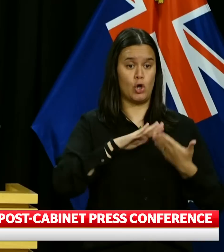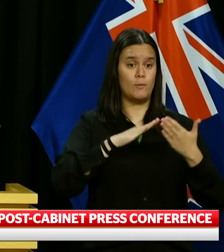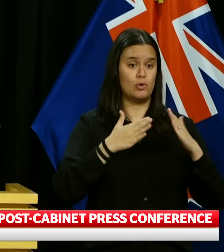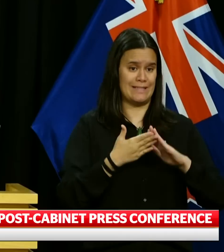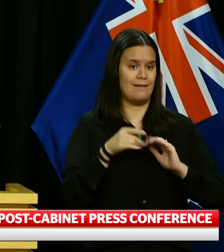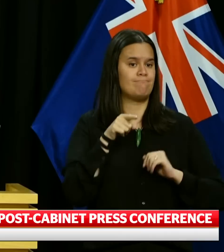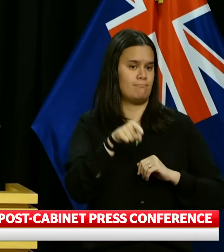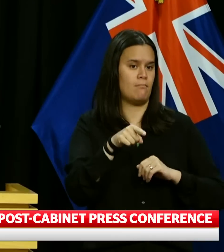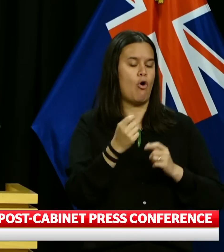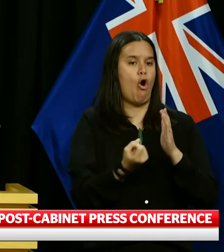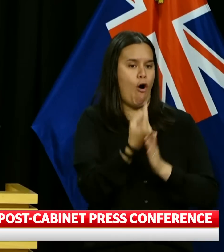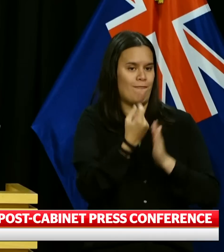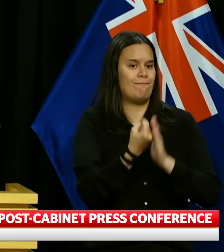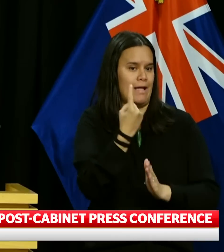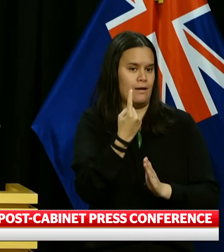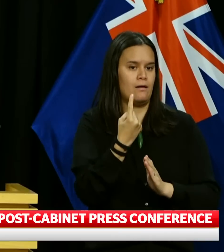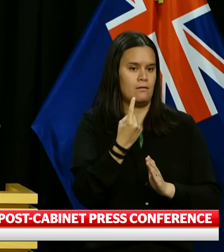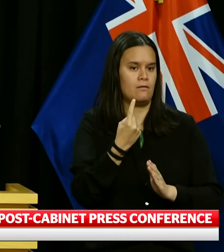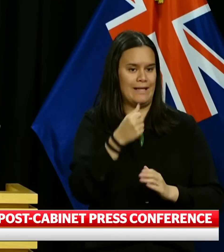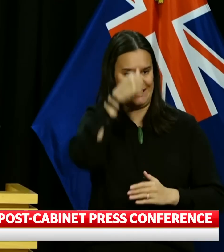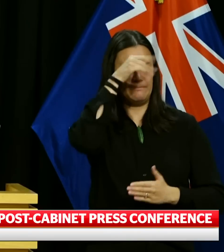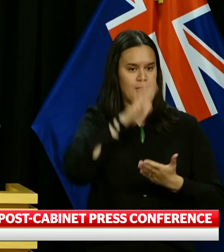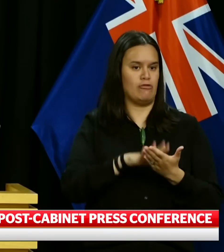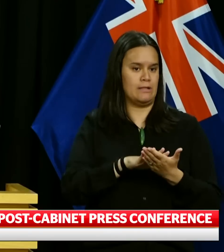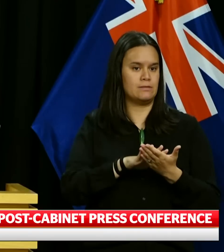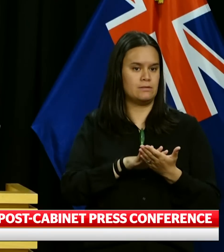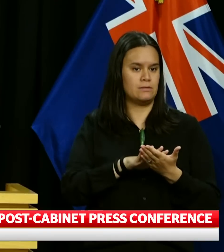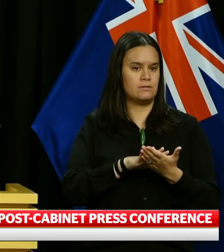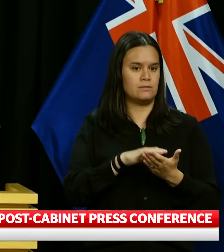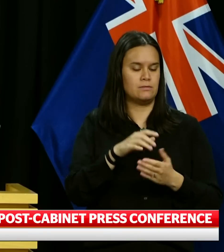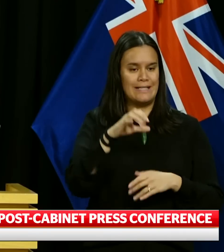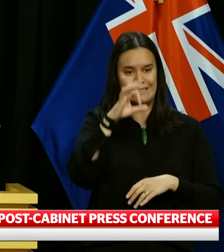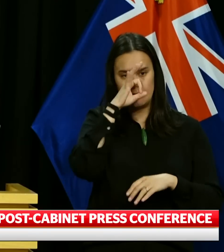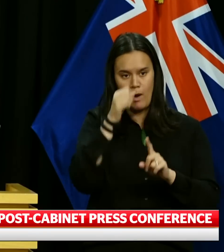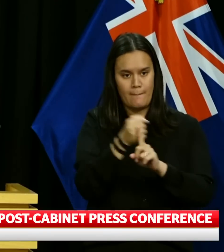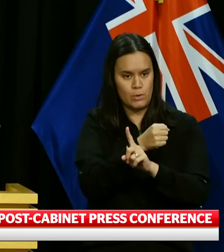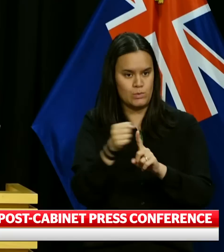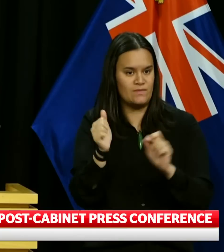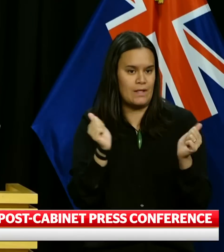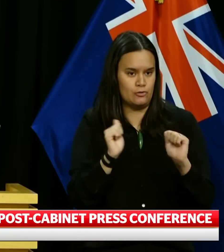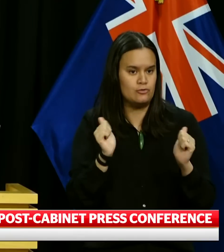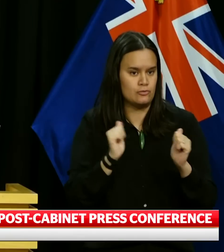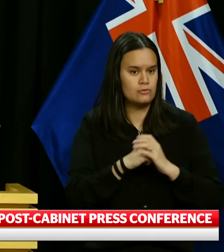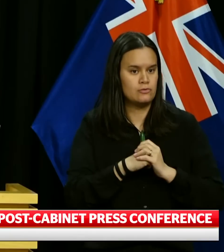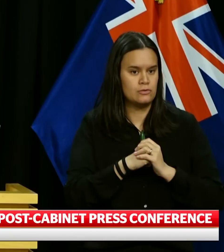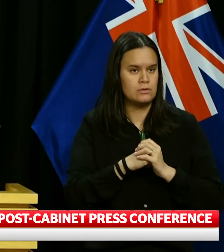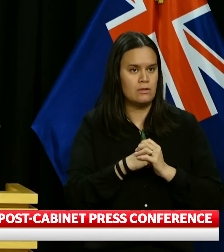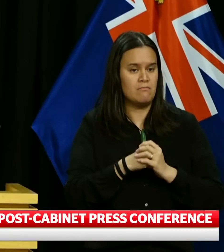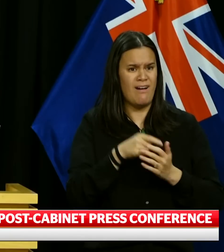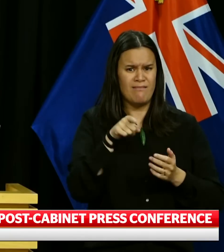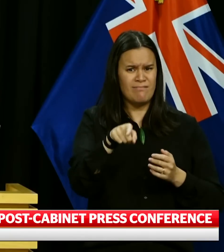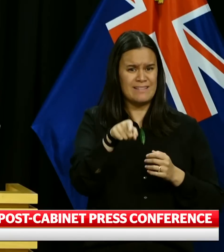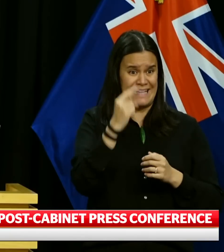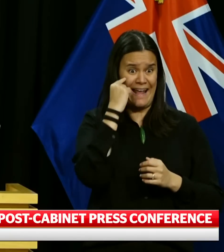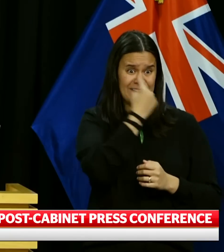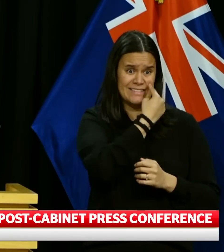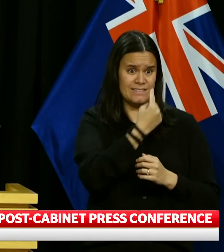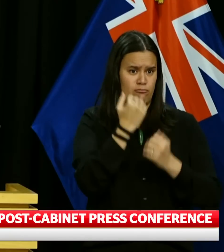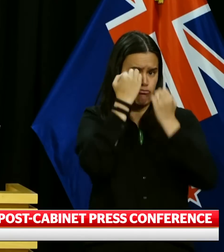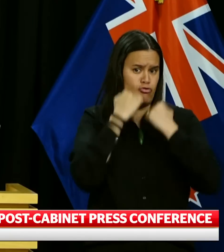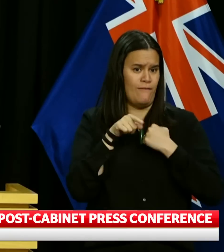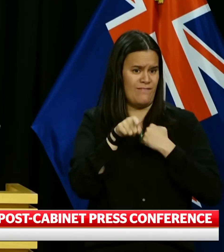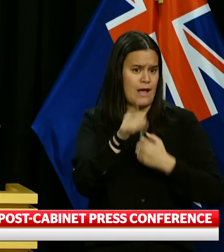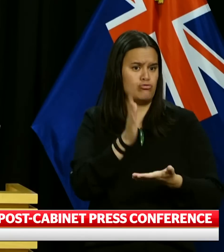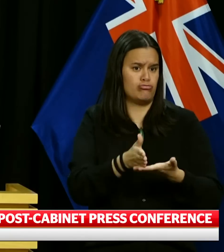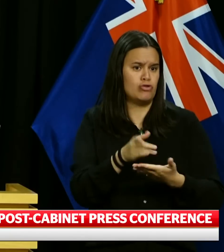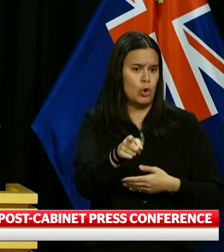that. I think that's a perfectly appropriate thing to point out. There are facts to support that. Clearly, those are not the words that she